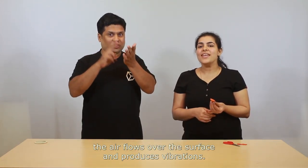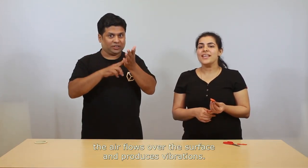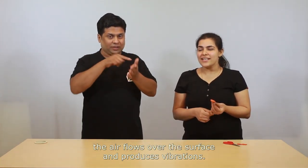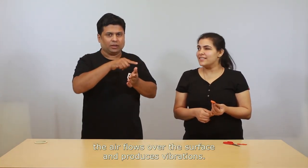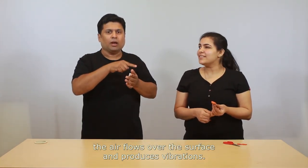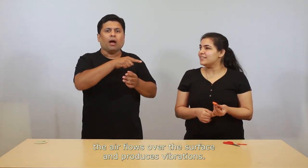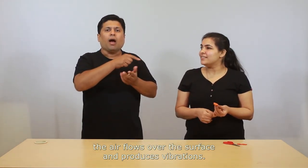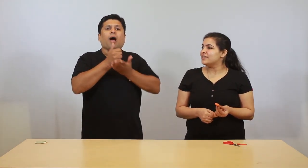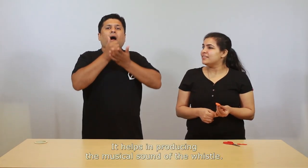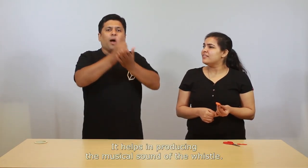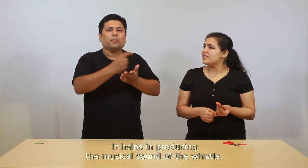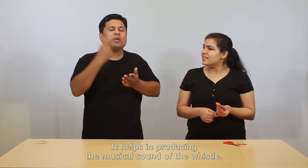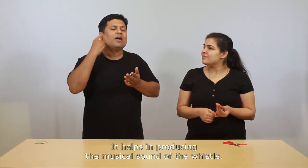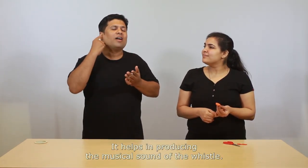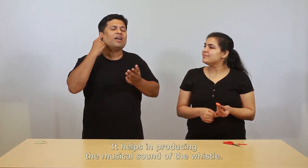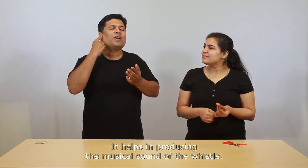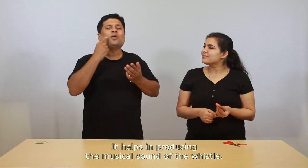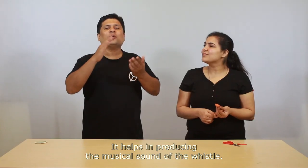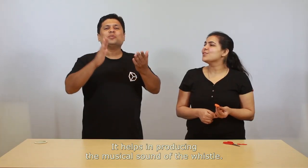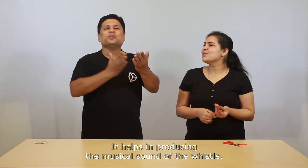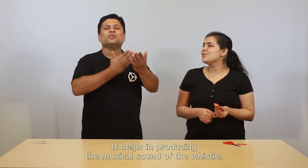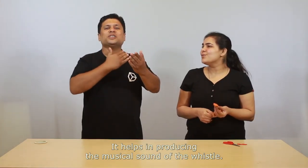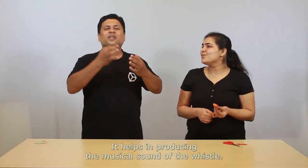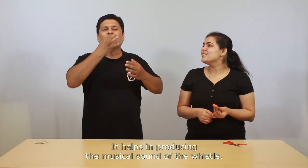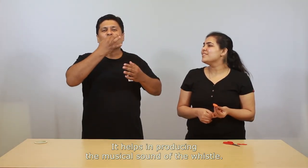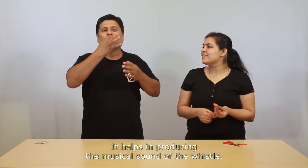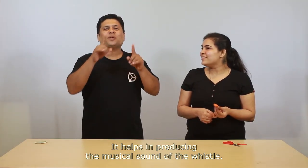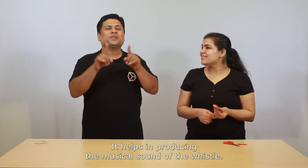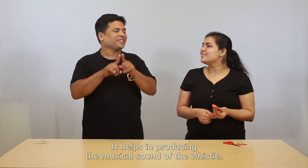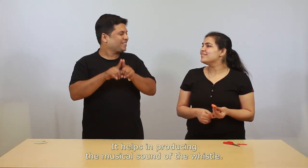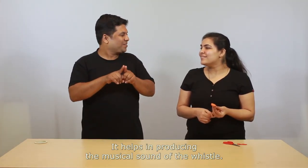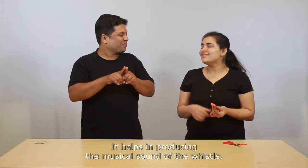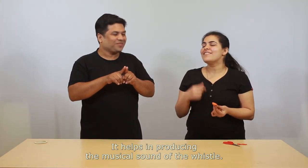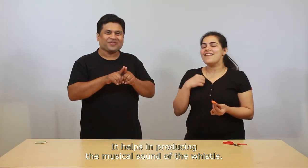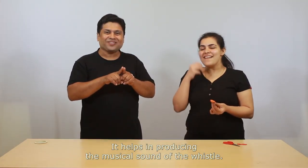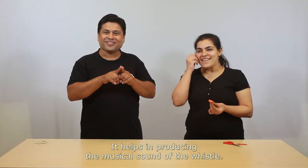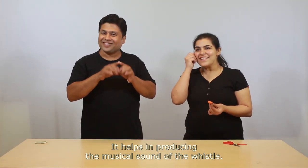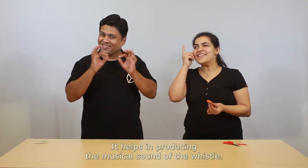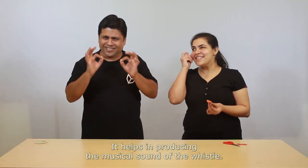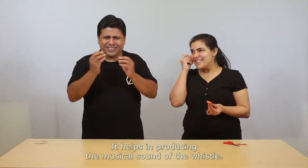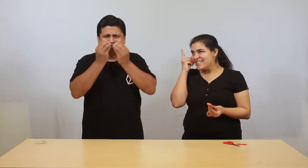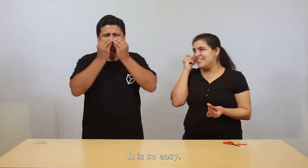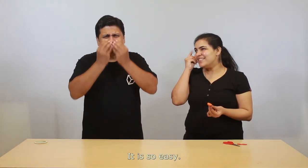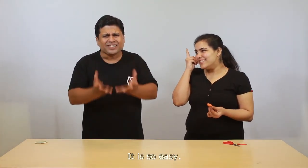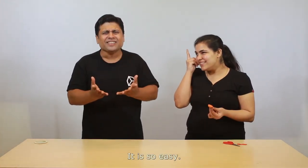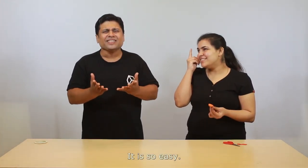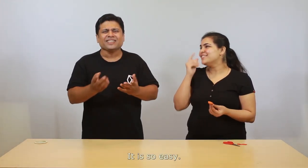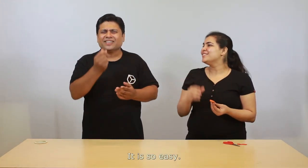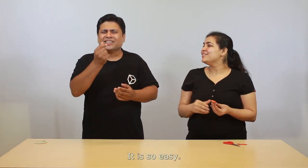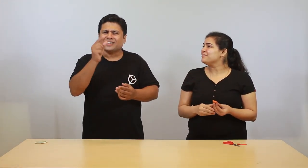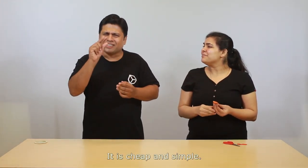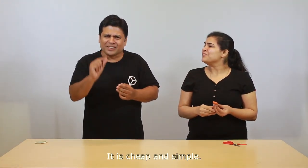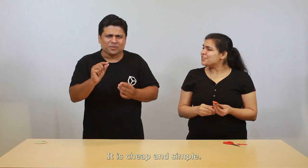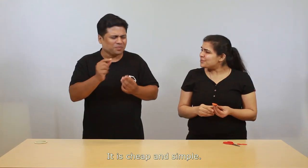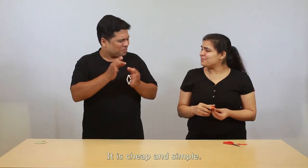Hmm It helps in producing the musical sound of the whistle I understand Yeah, yeah It is so easy It is